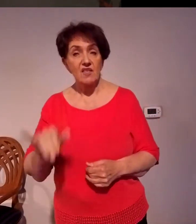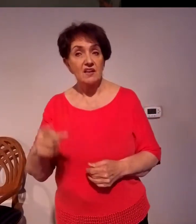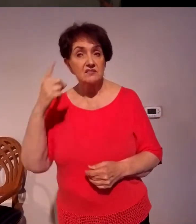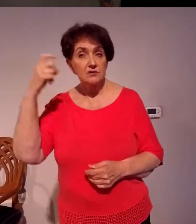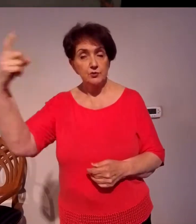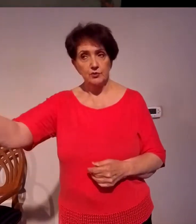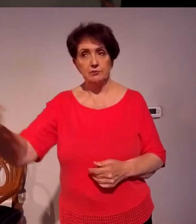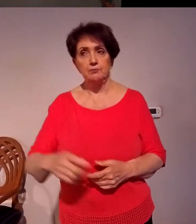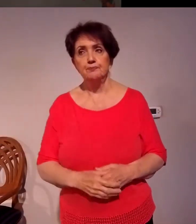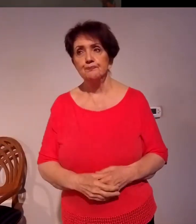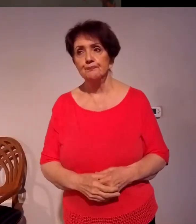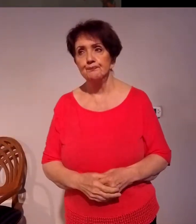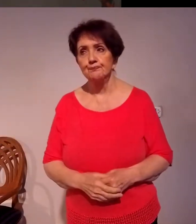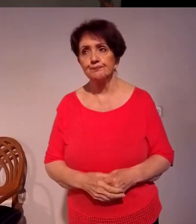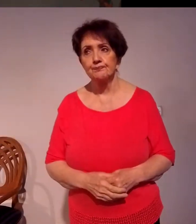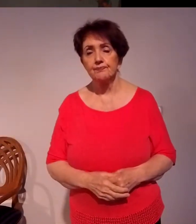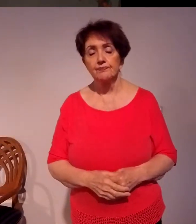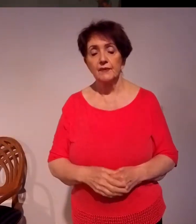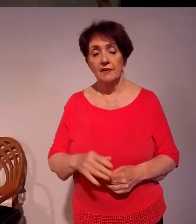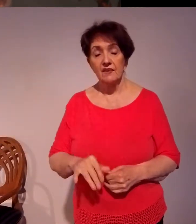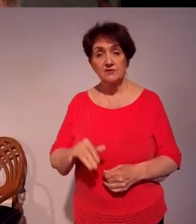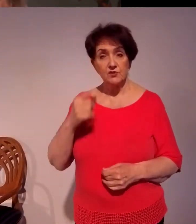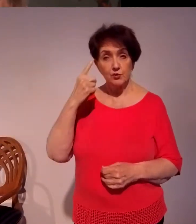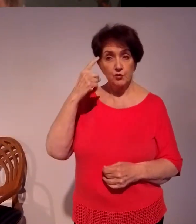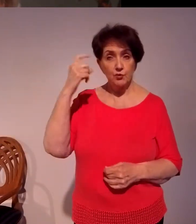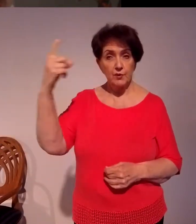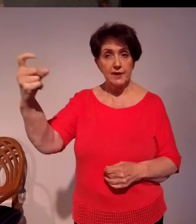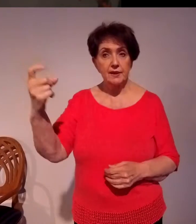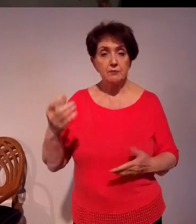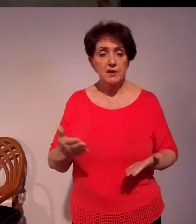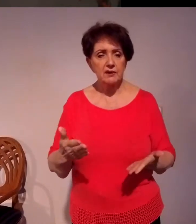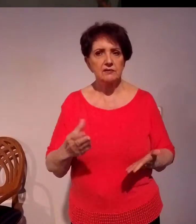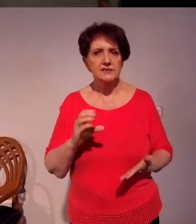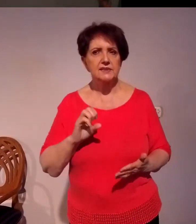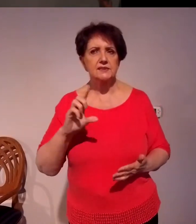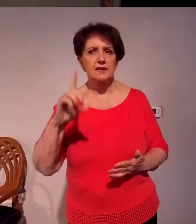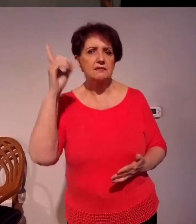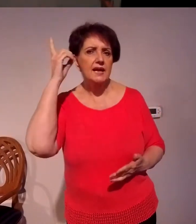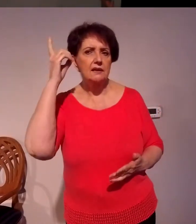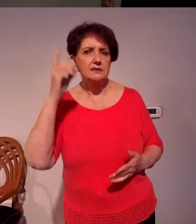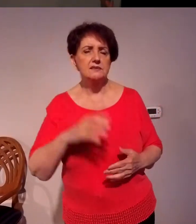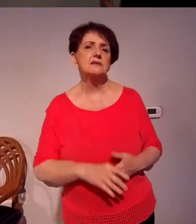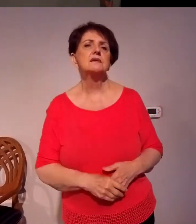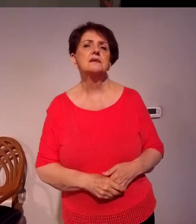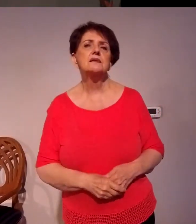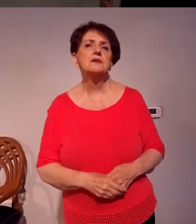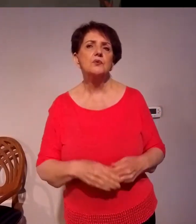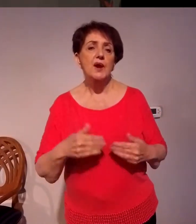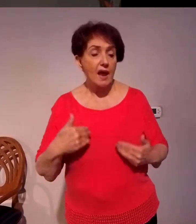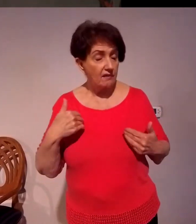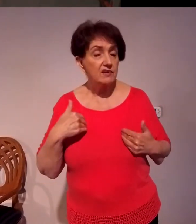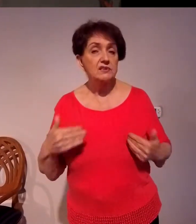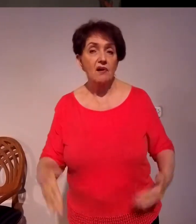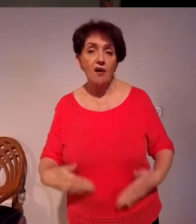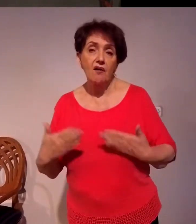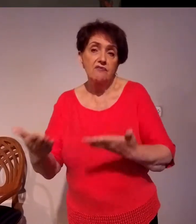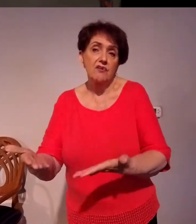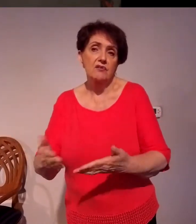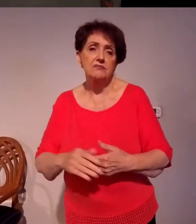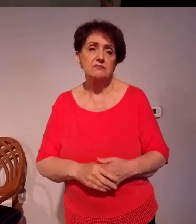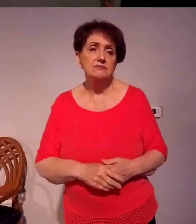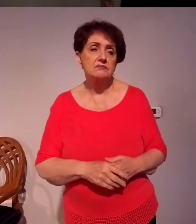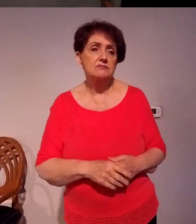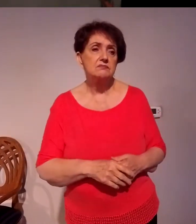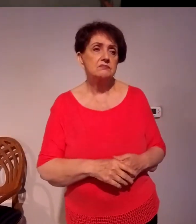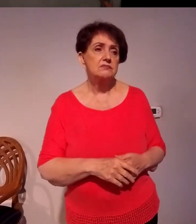dream. That is the dream here of CSLDallas. That we have that to offer and that the